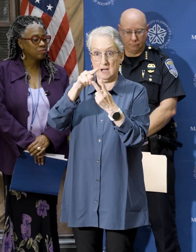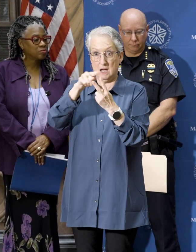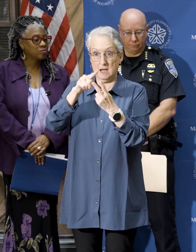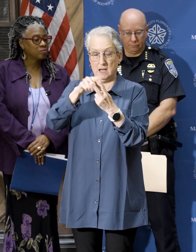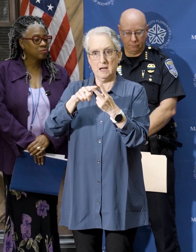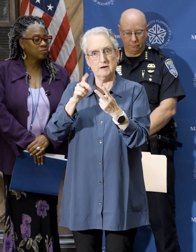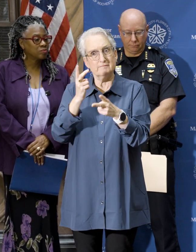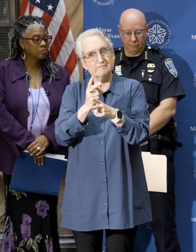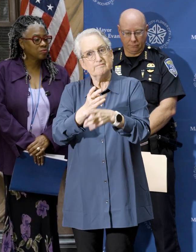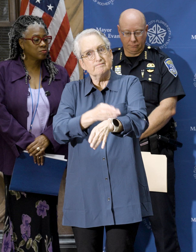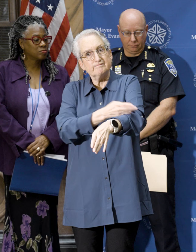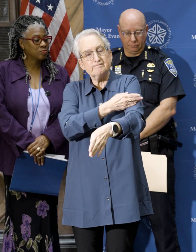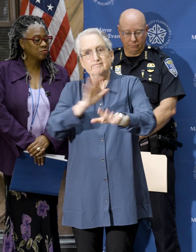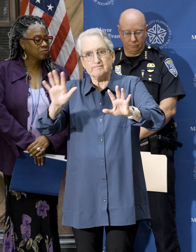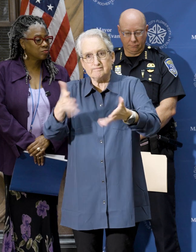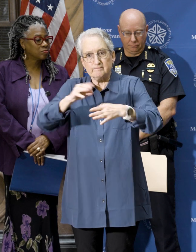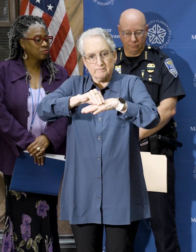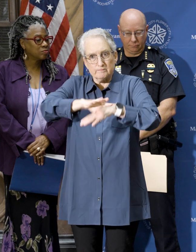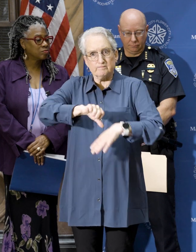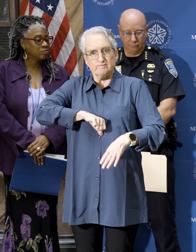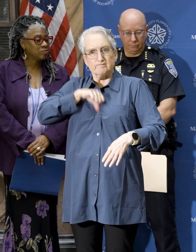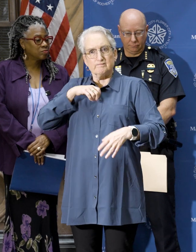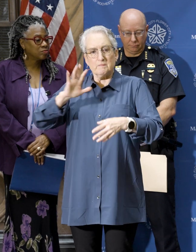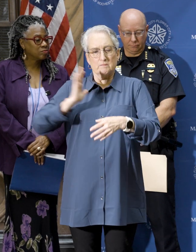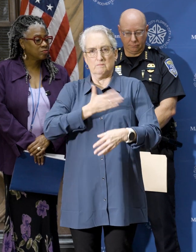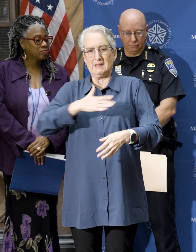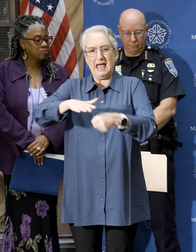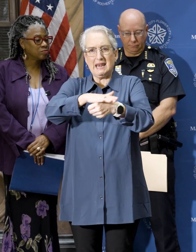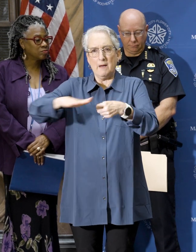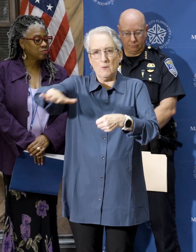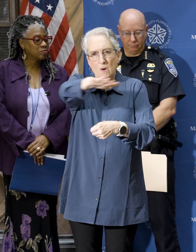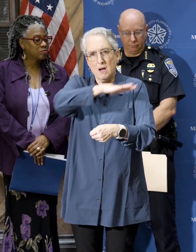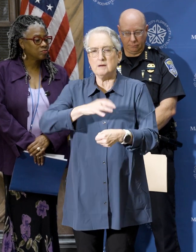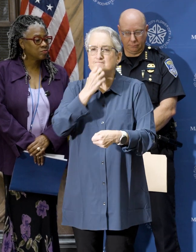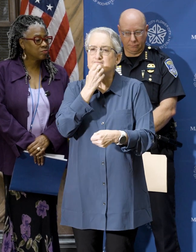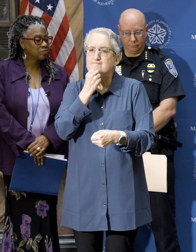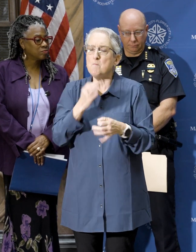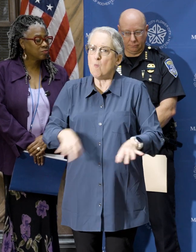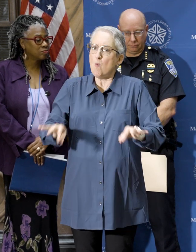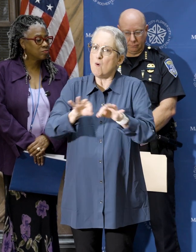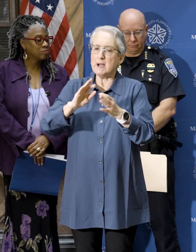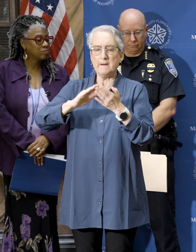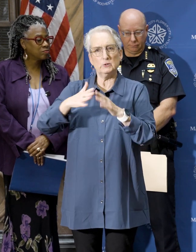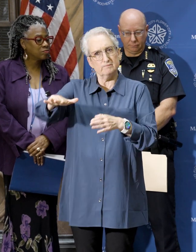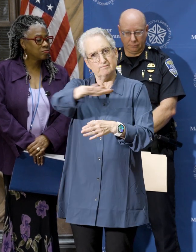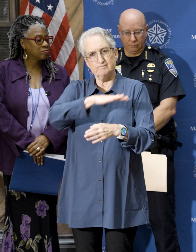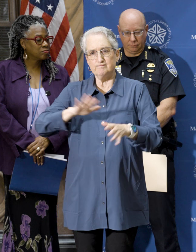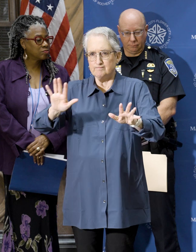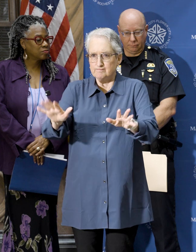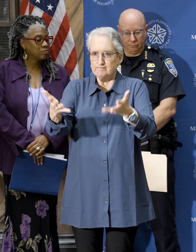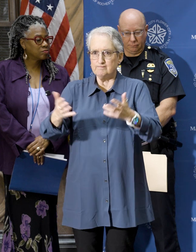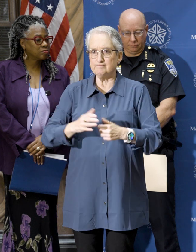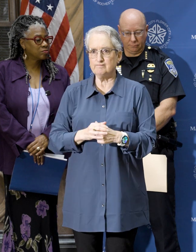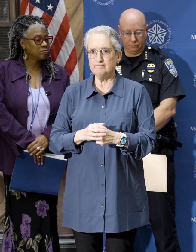build pride in our neighborhoods, which is an important element of the three-legged stool of a safe, equitable, and prosperous Rochester. We're going to be making